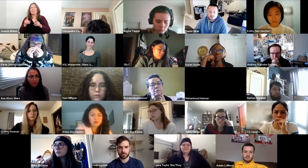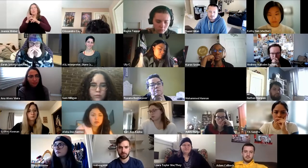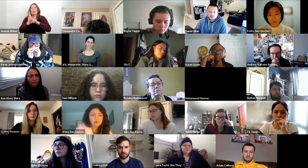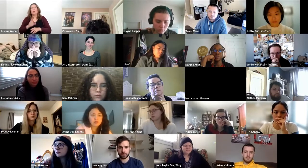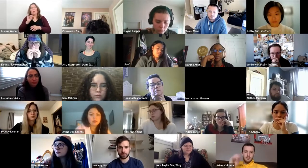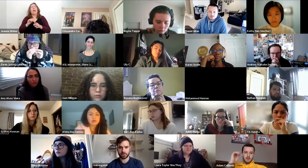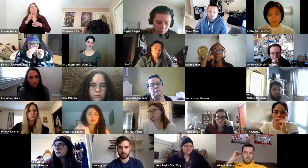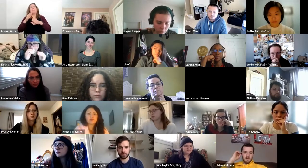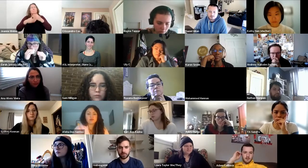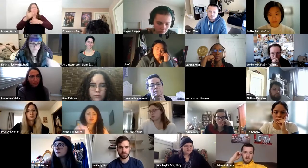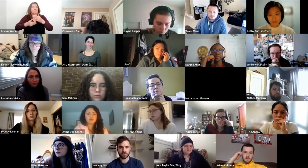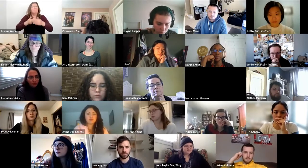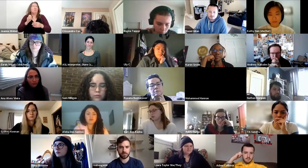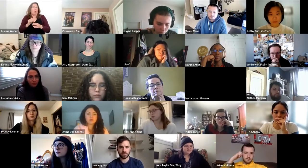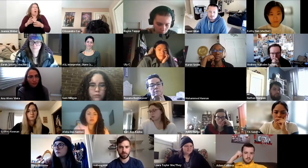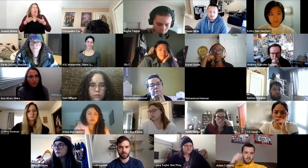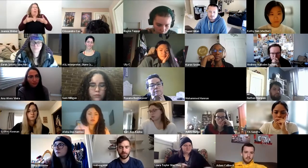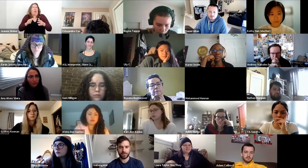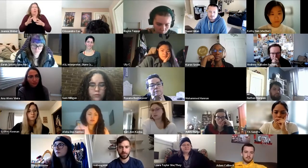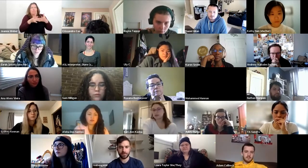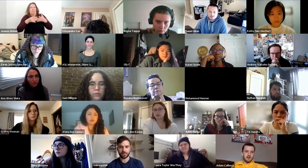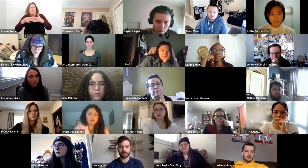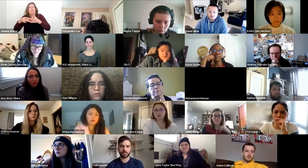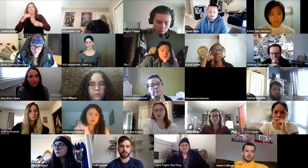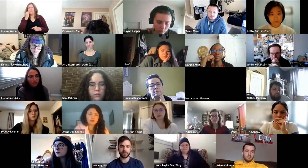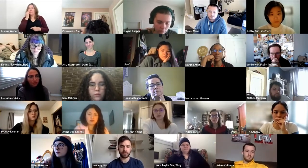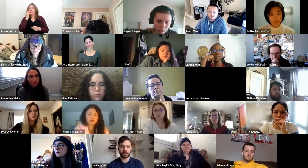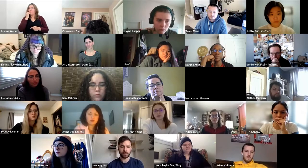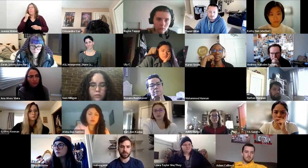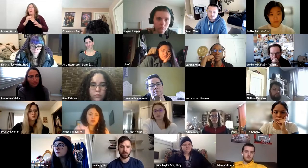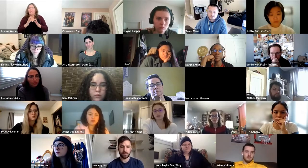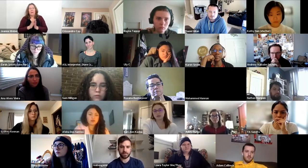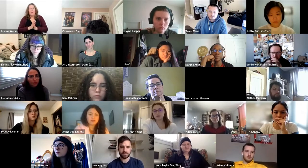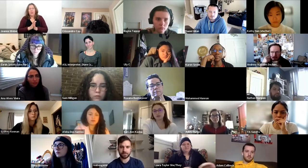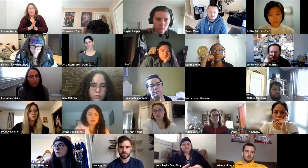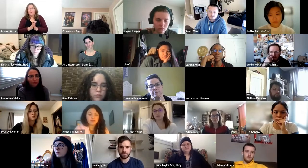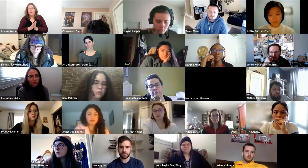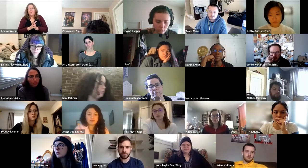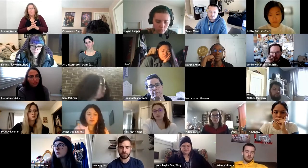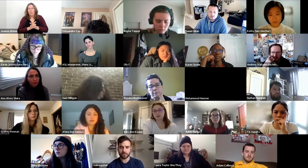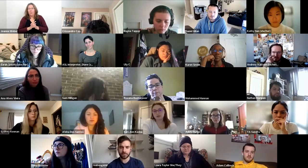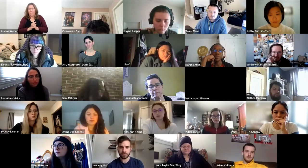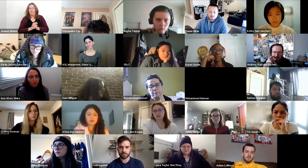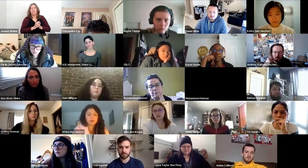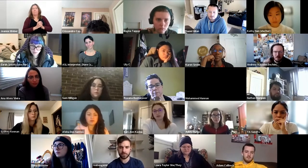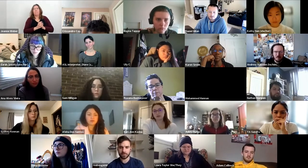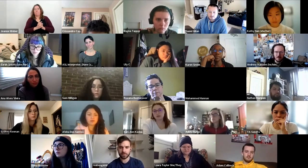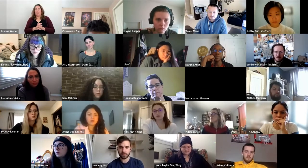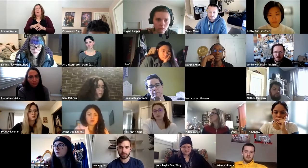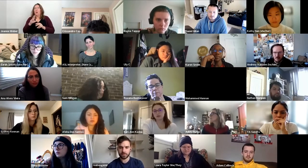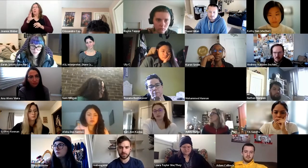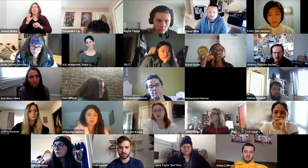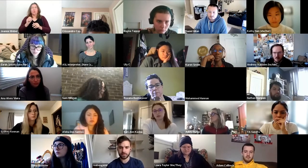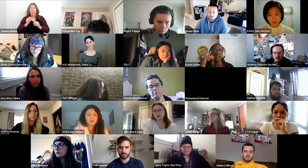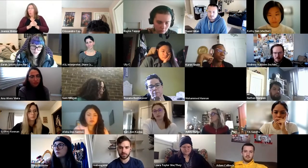can. And we'll use that format to kind of lead our discussion